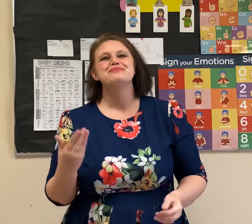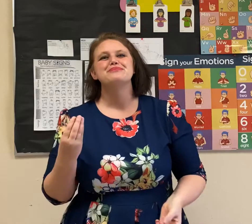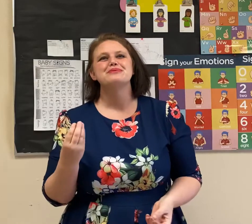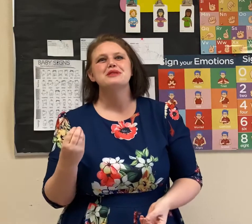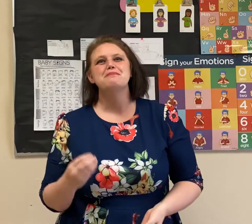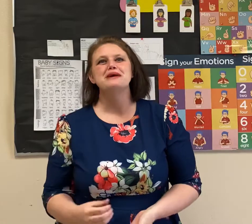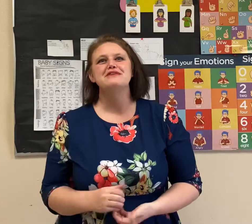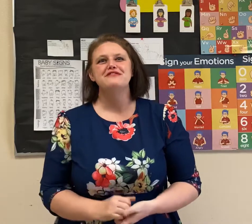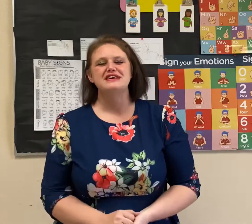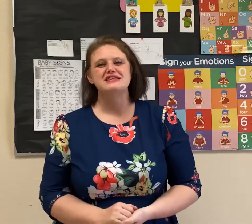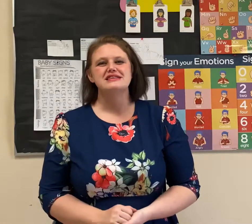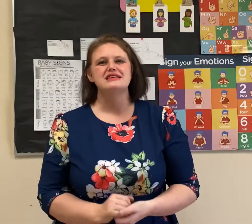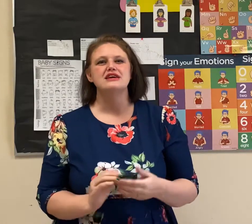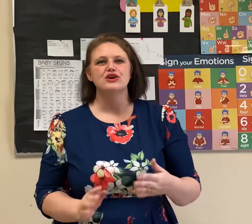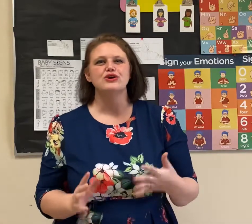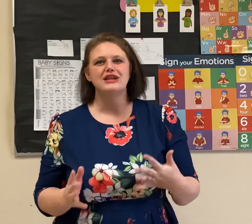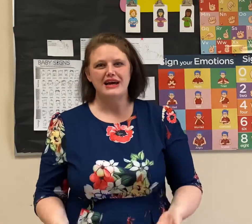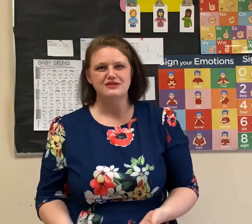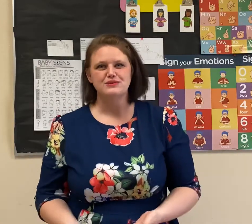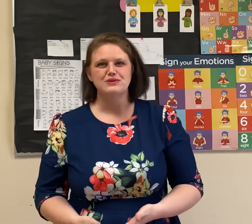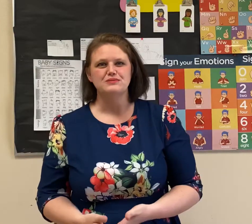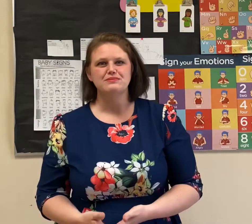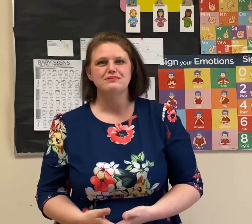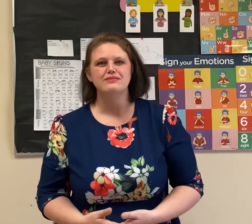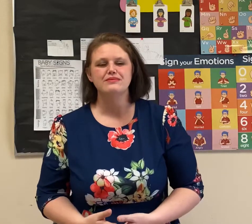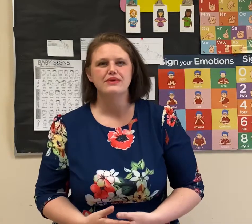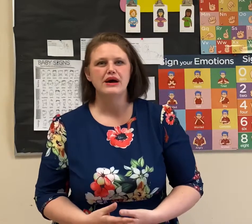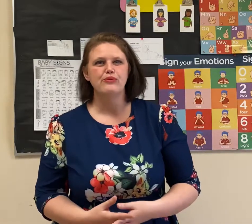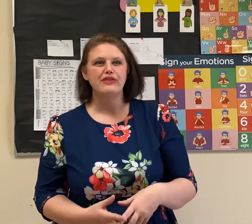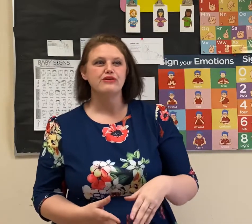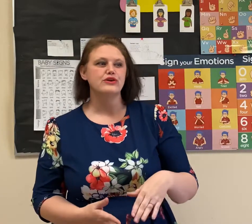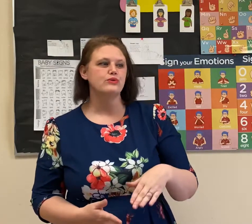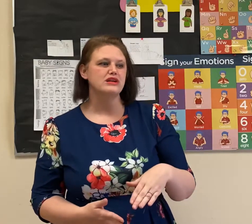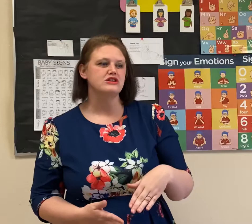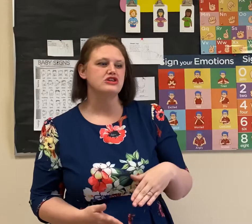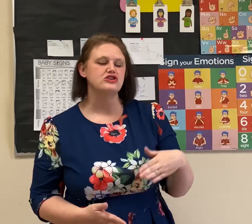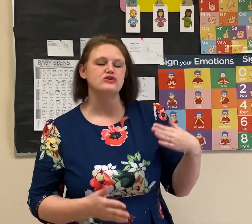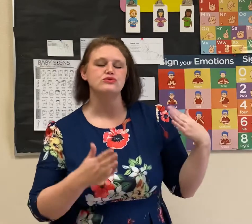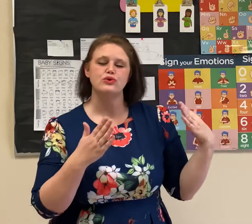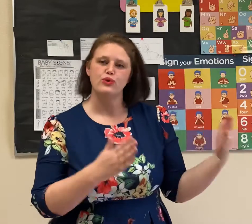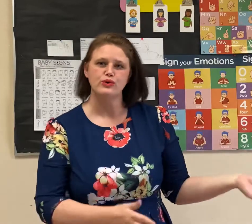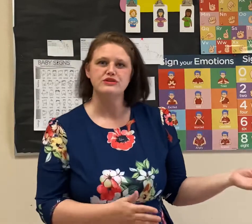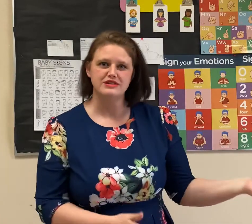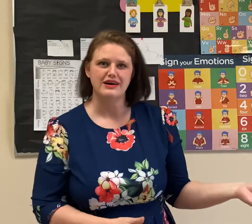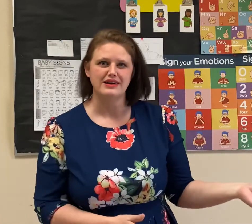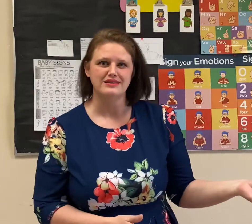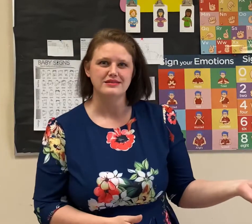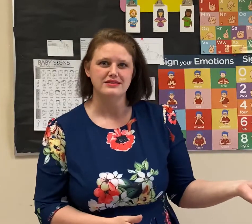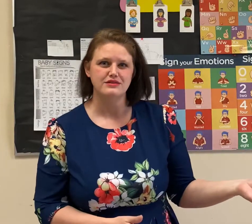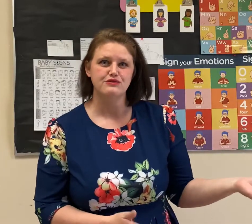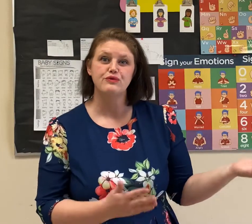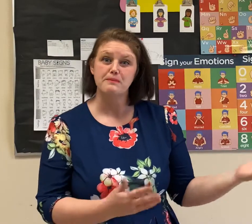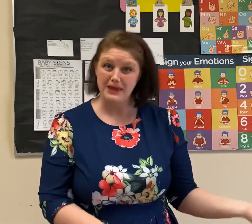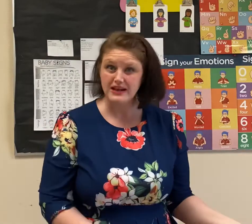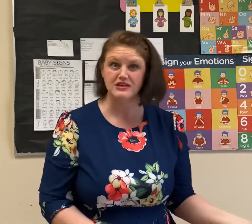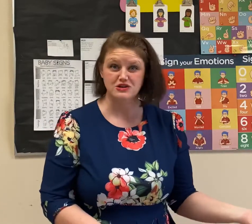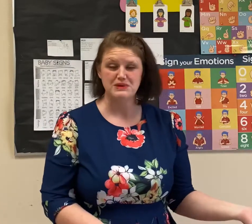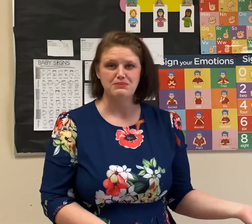The benefits in your classroom, whether you want to just use core signs for management